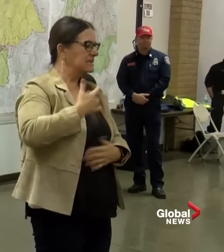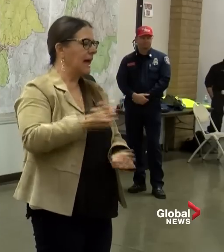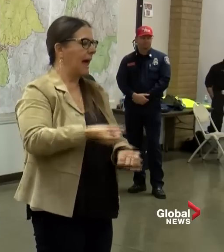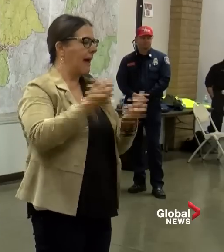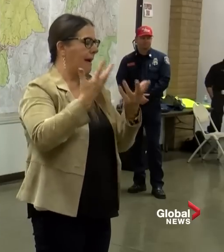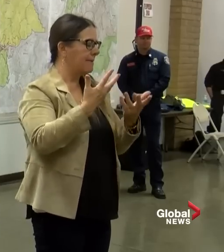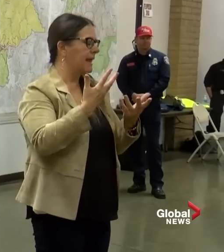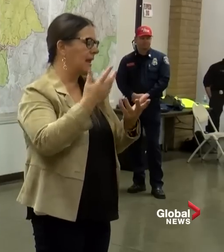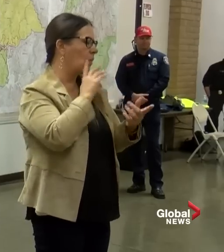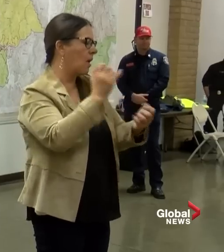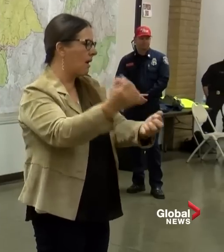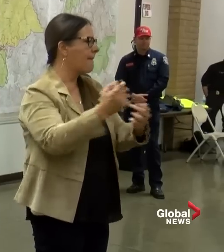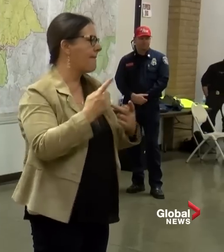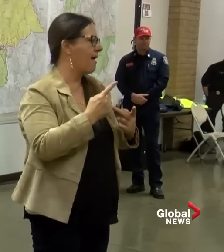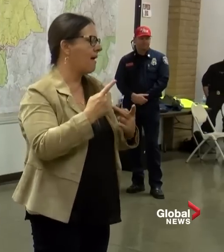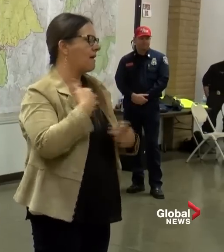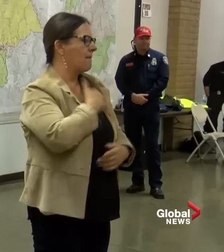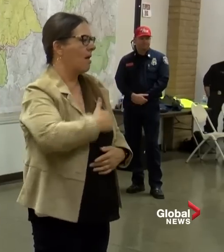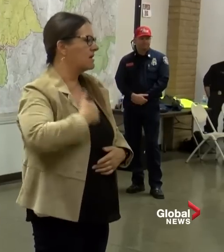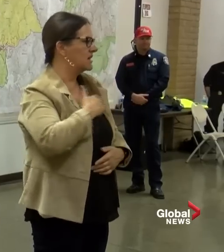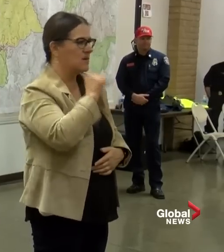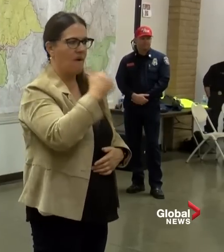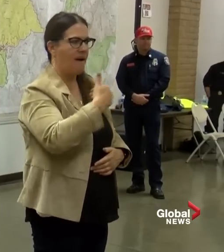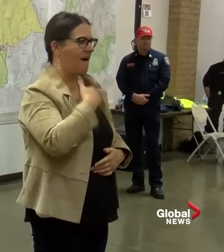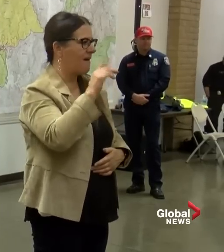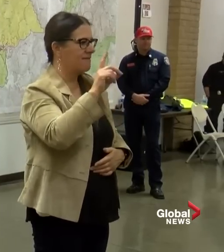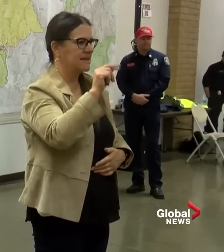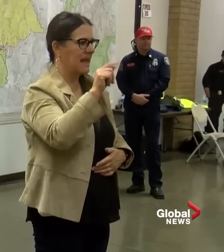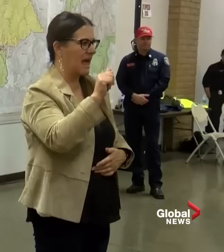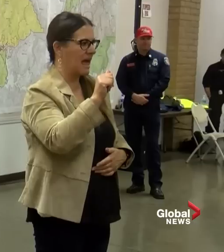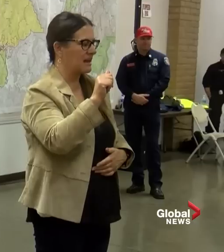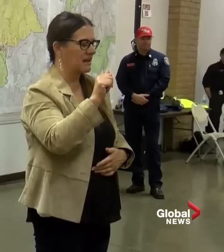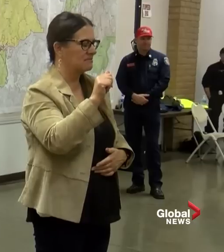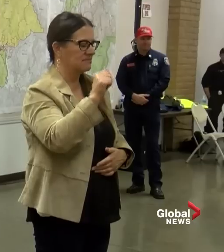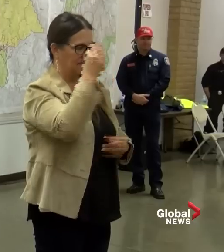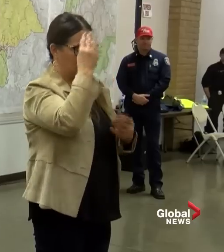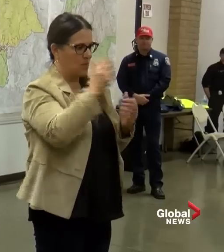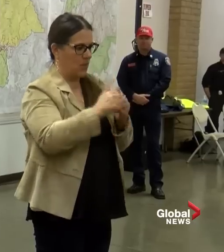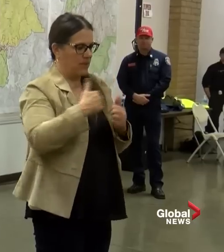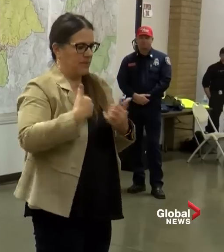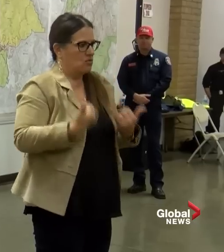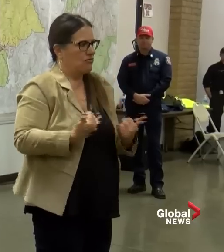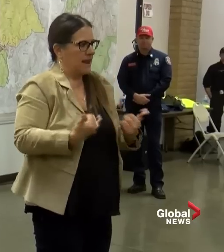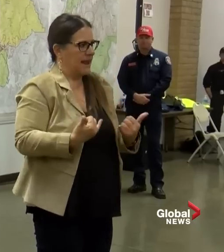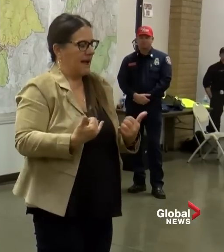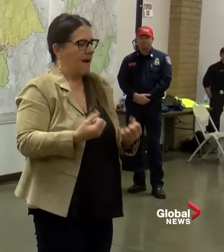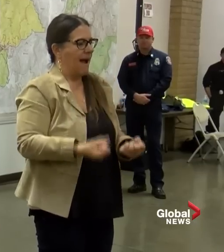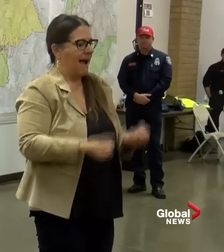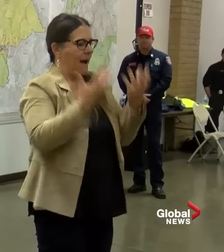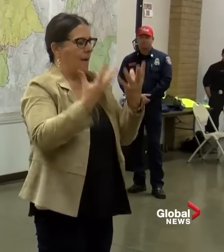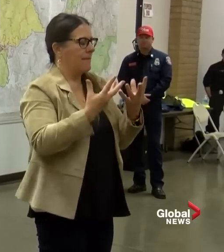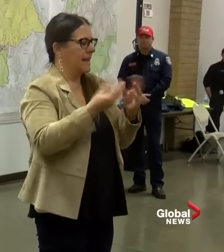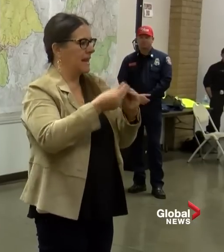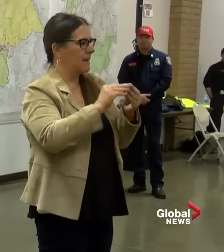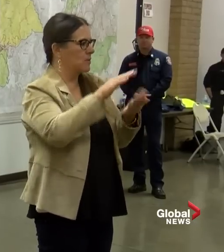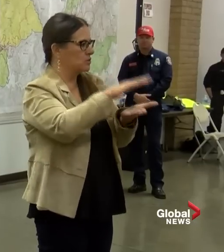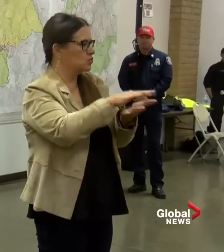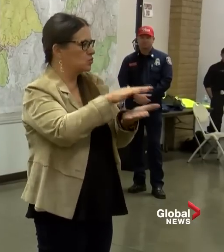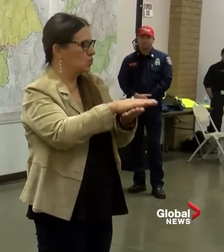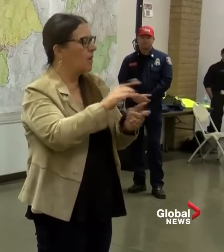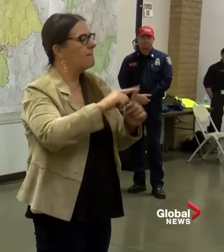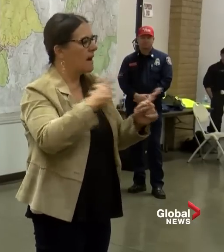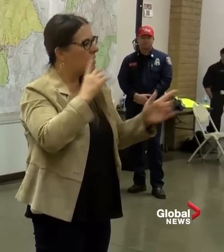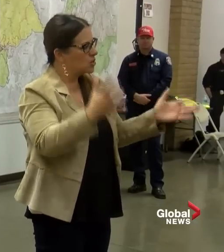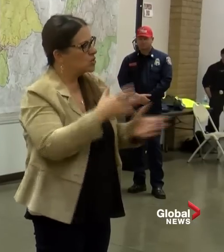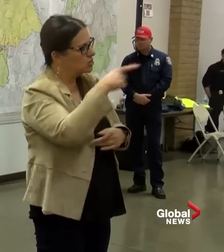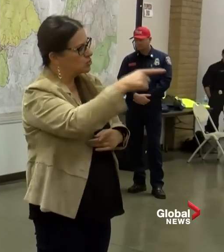reopen. And I apologize that I don't have the data in front of me in regard to the specific number of schools, but I